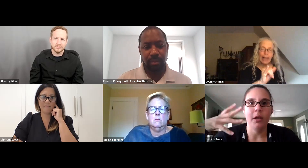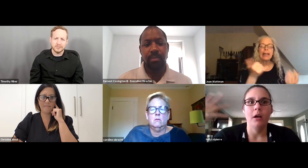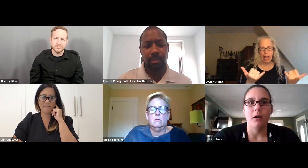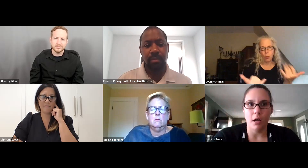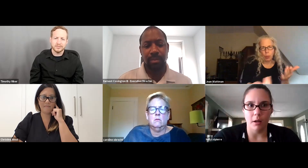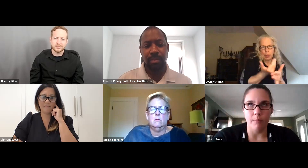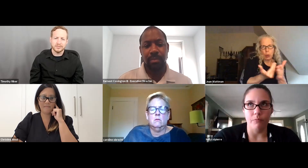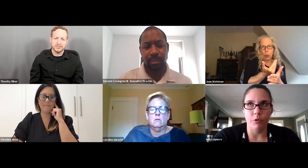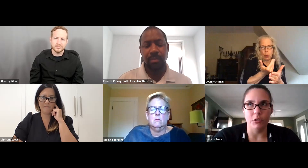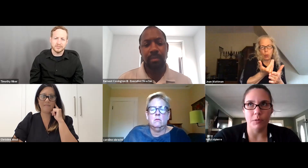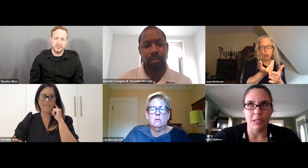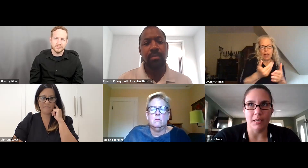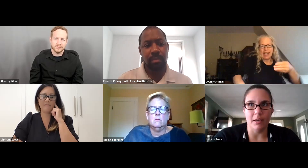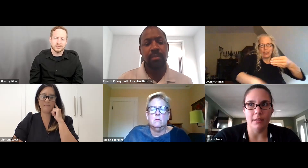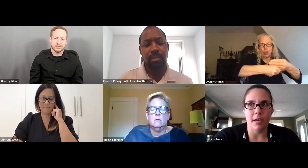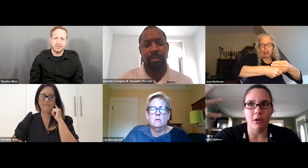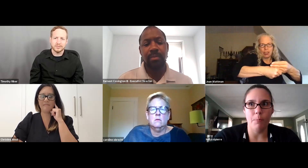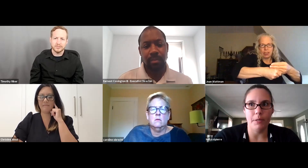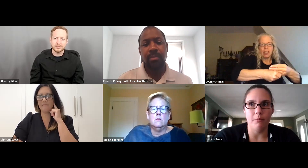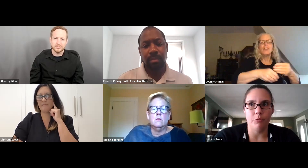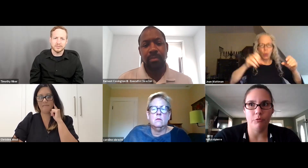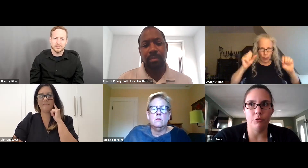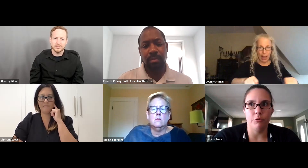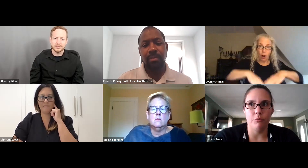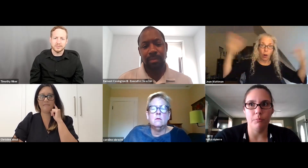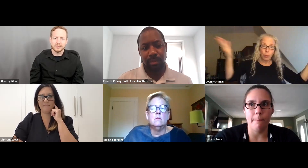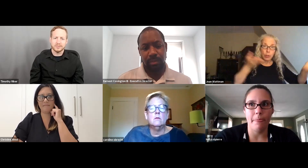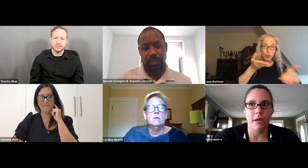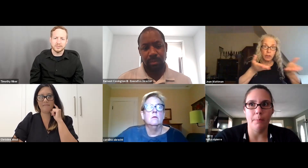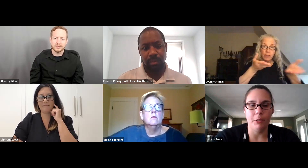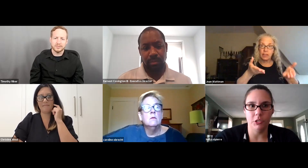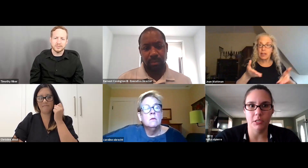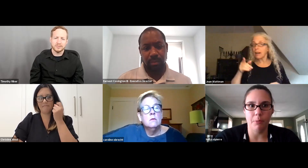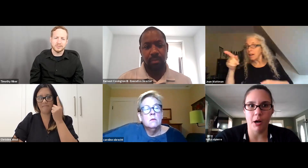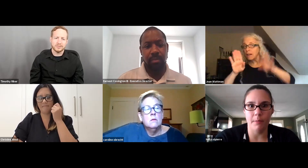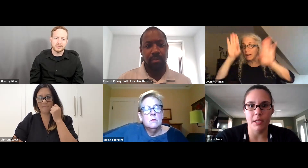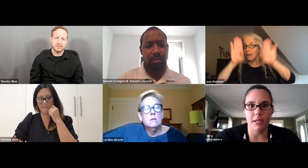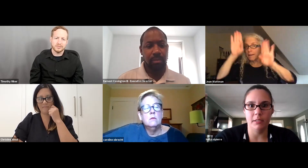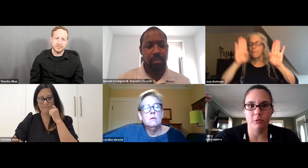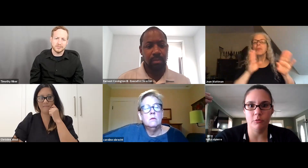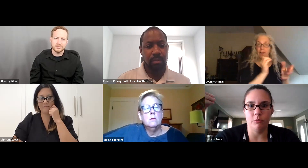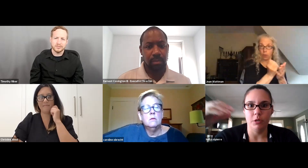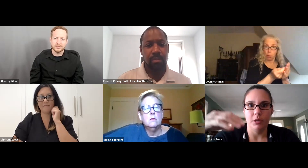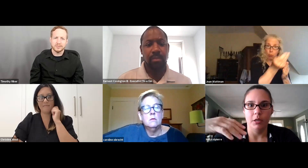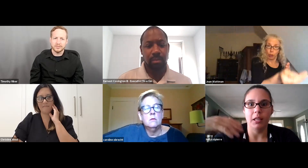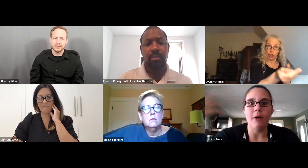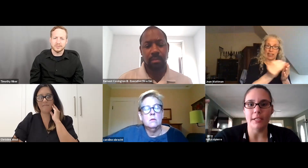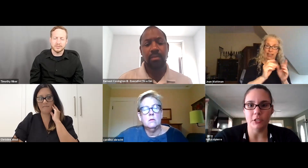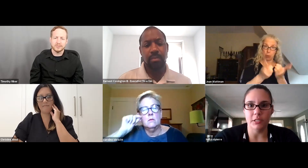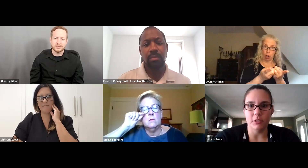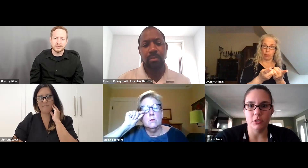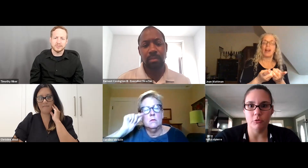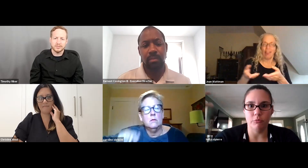now, once we can get that opened up through purchasing department to